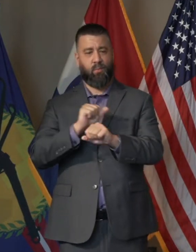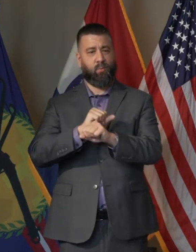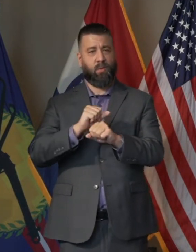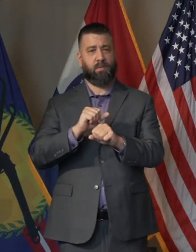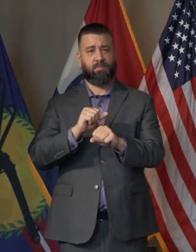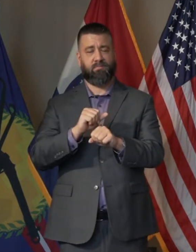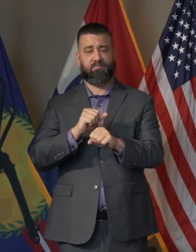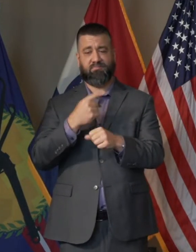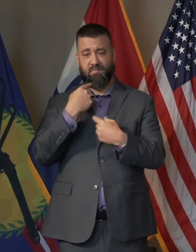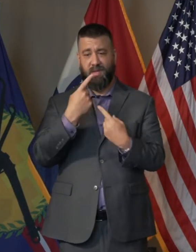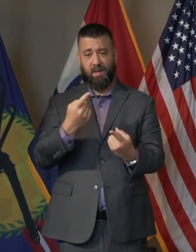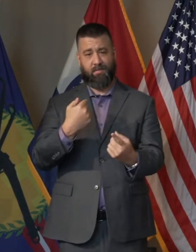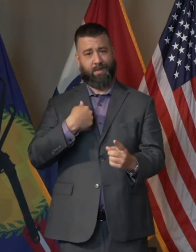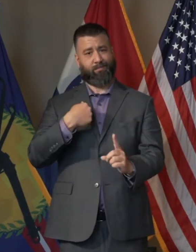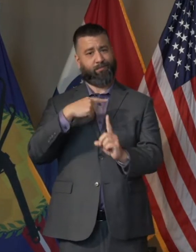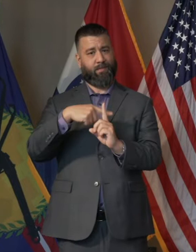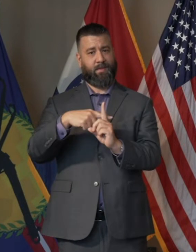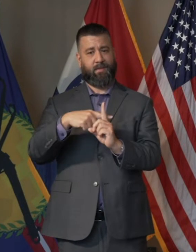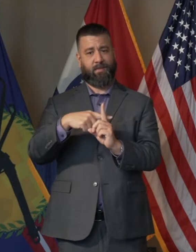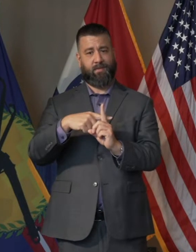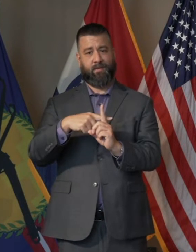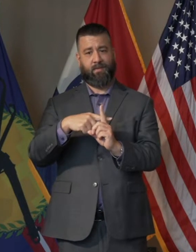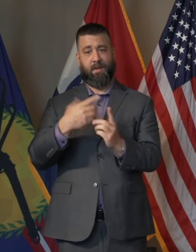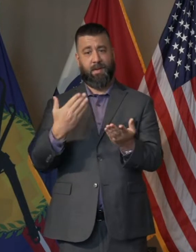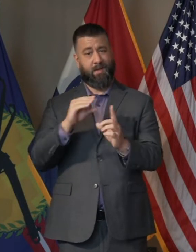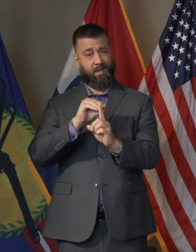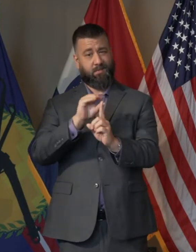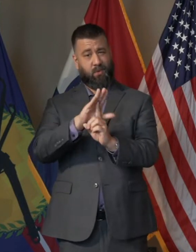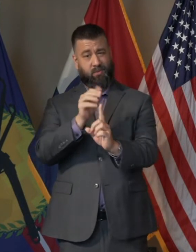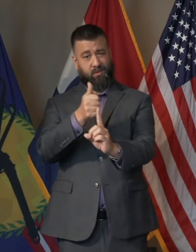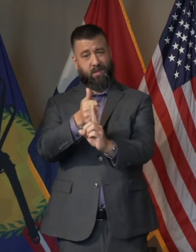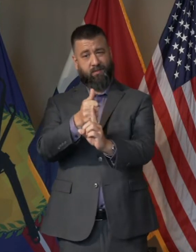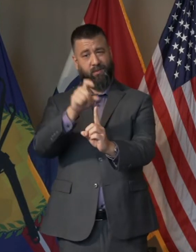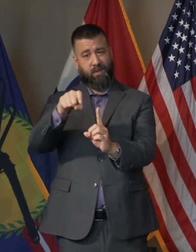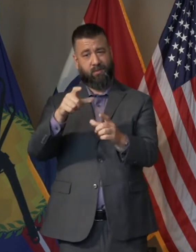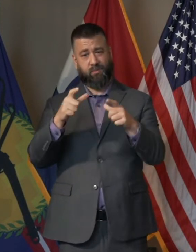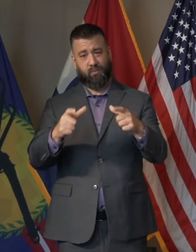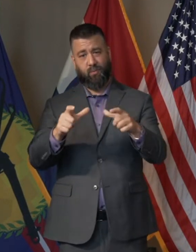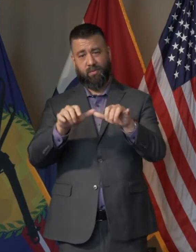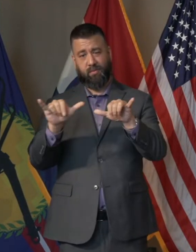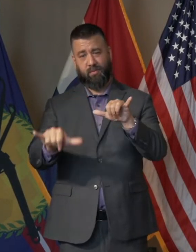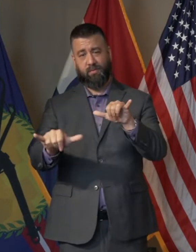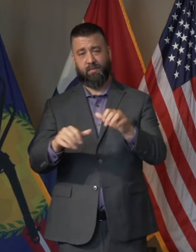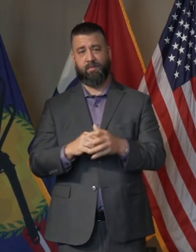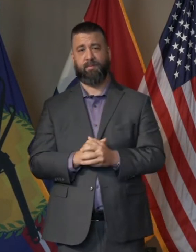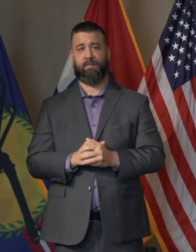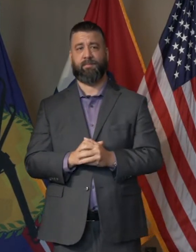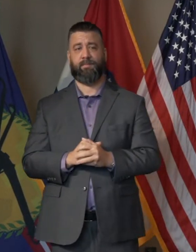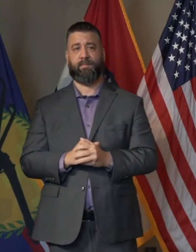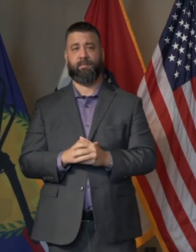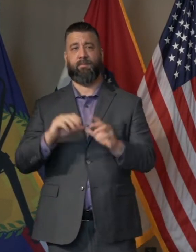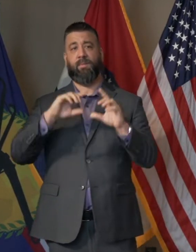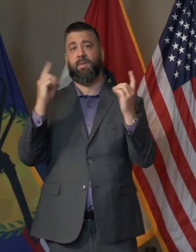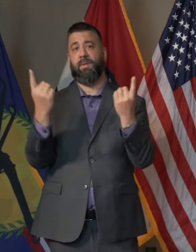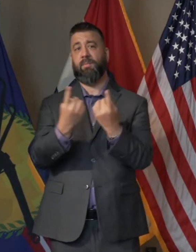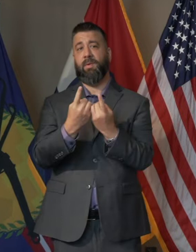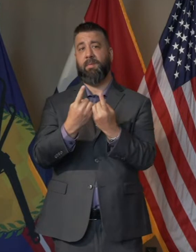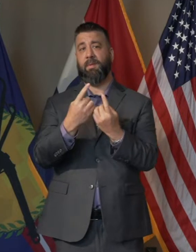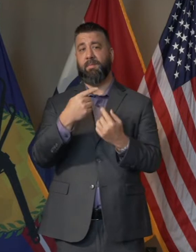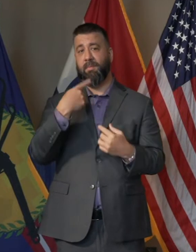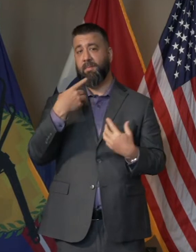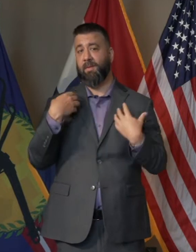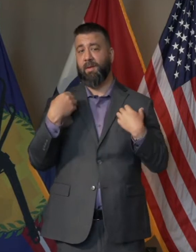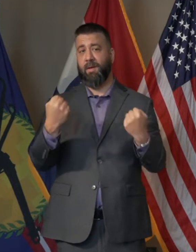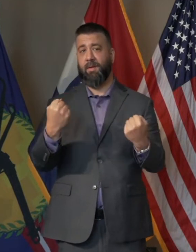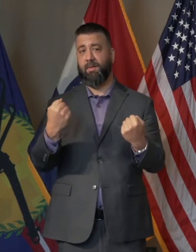have exposed them to this virus. They need to quarantine. The Department of Public Health will no longer